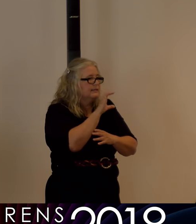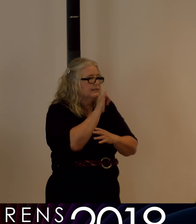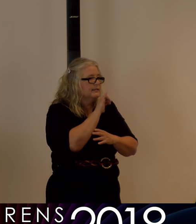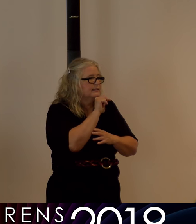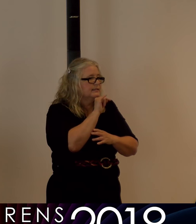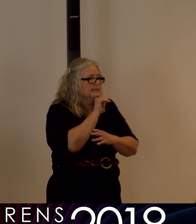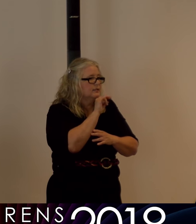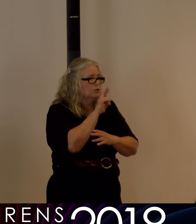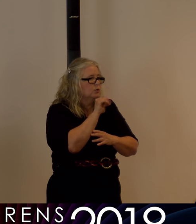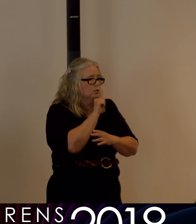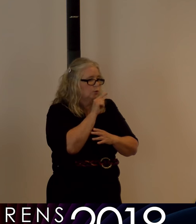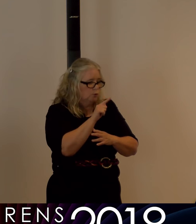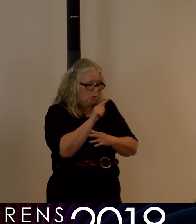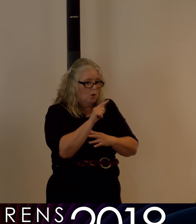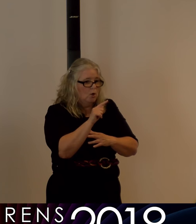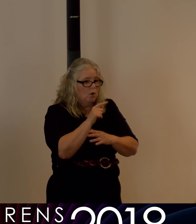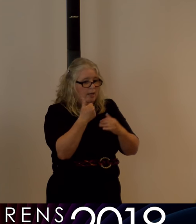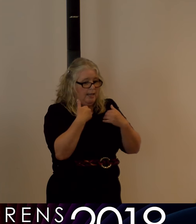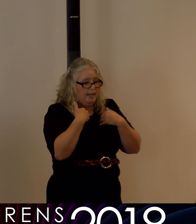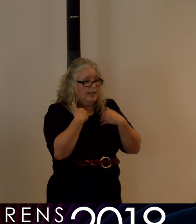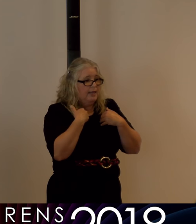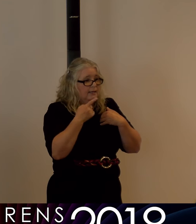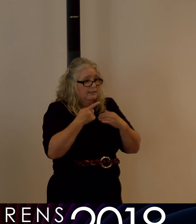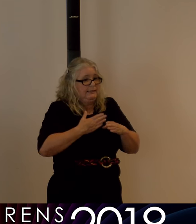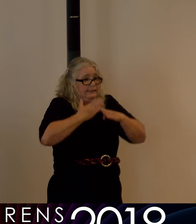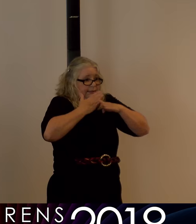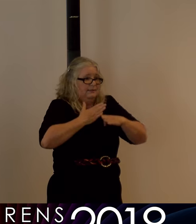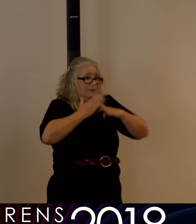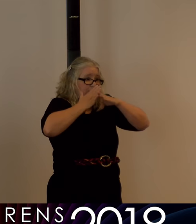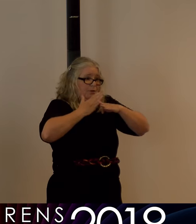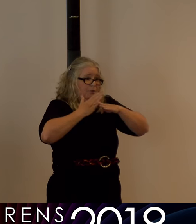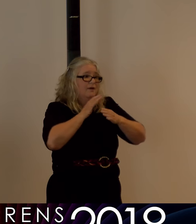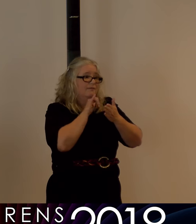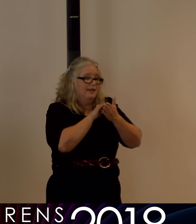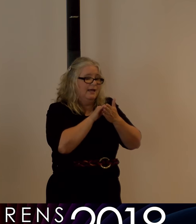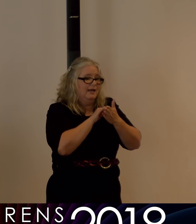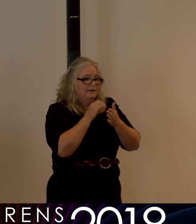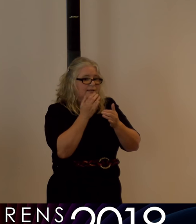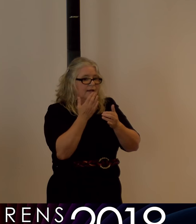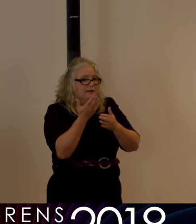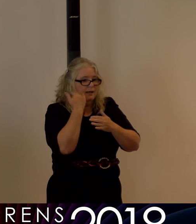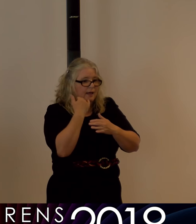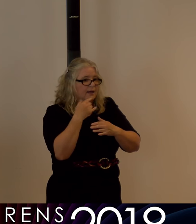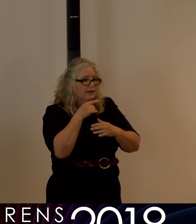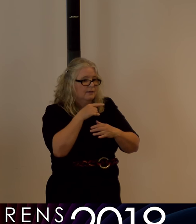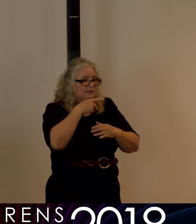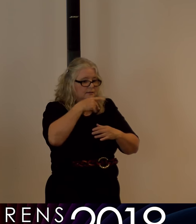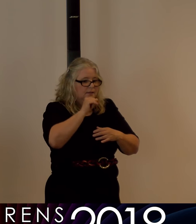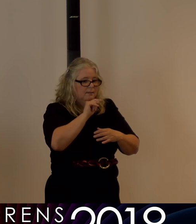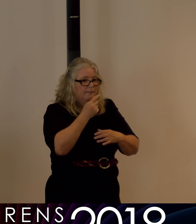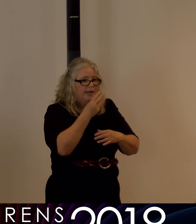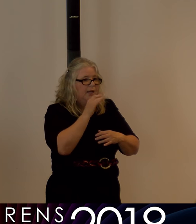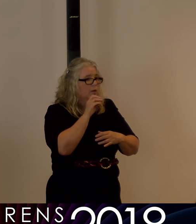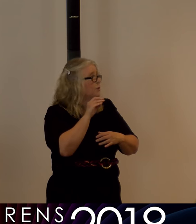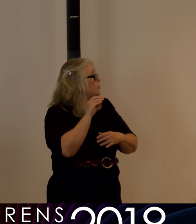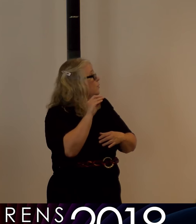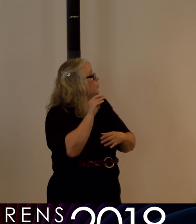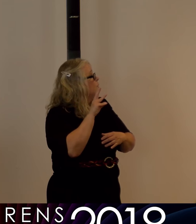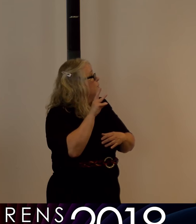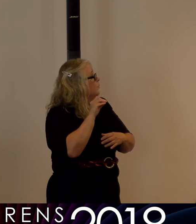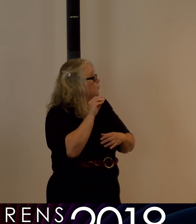a chemical that acts as an inhibitor of that last pathway. So we asked, could